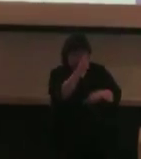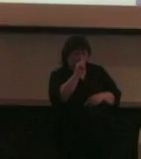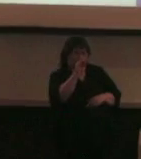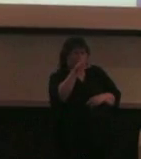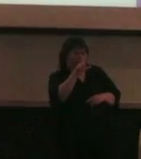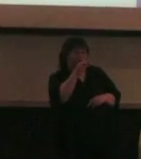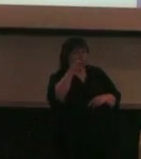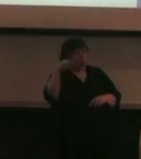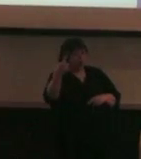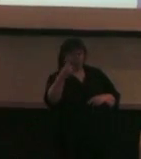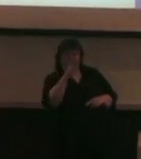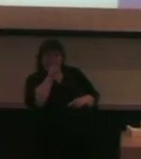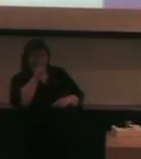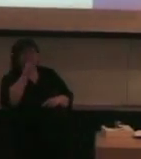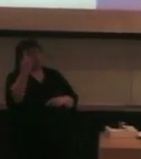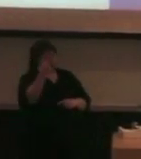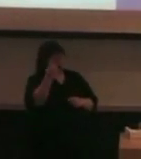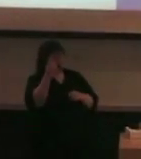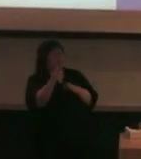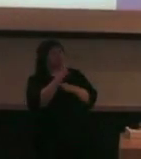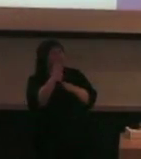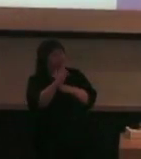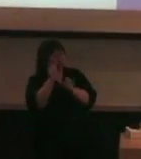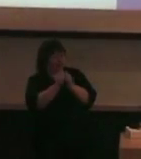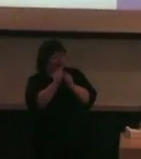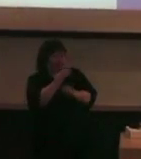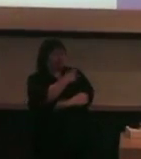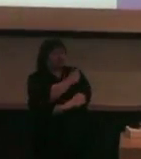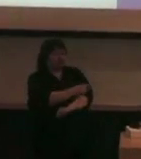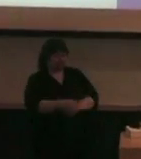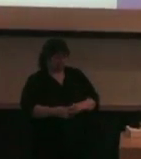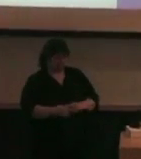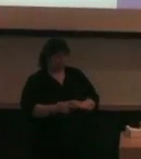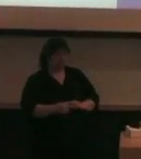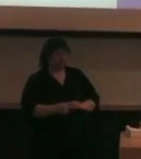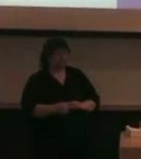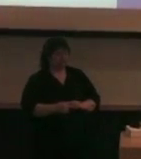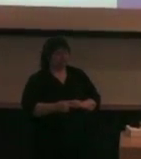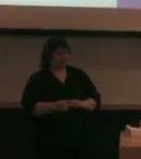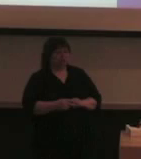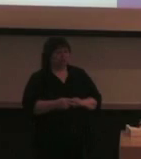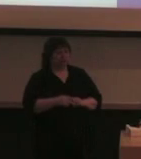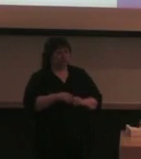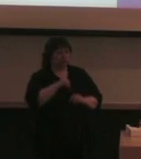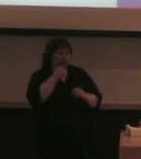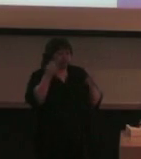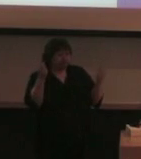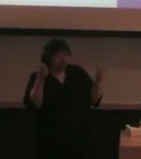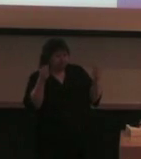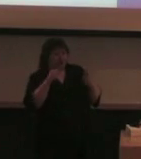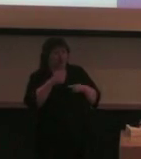tools, not the only tool, but one of our tools that we work with our patients that have low literacy issues. I